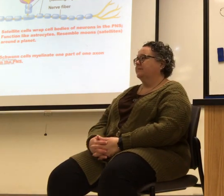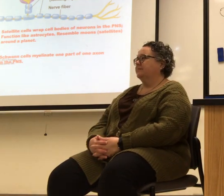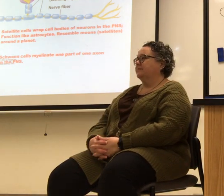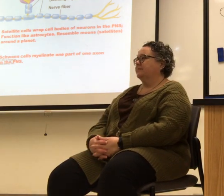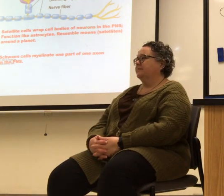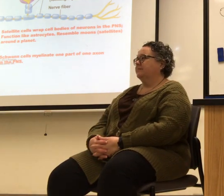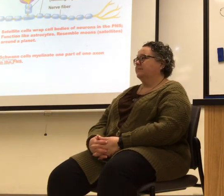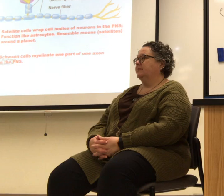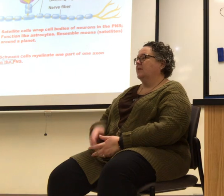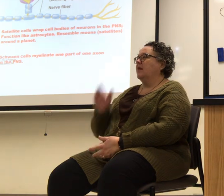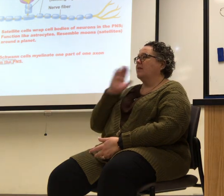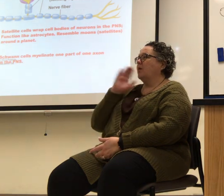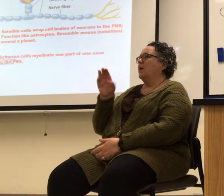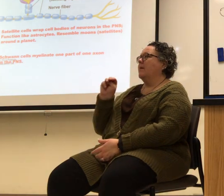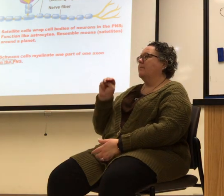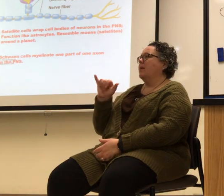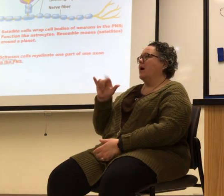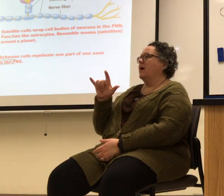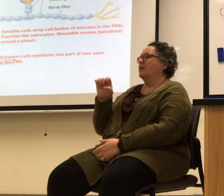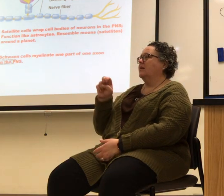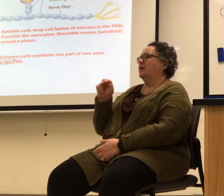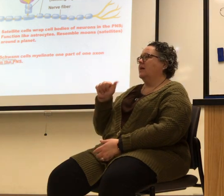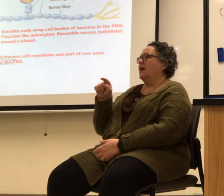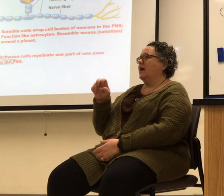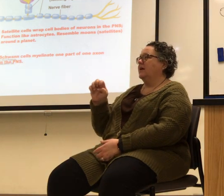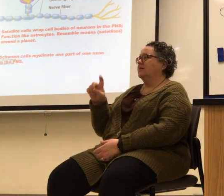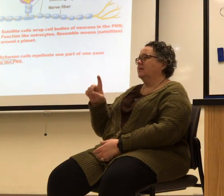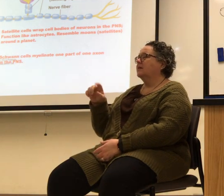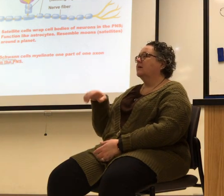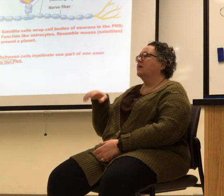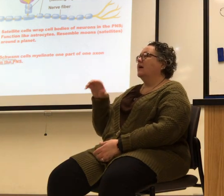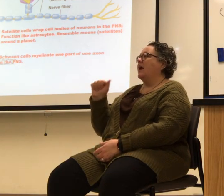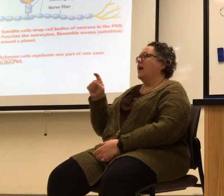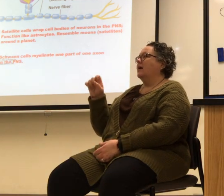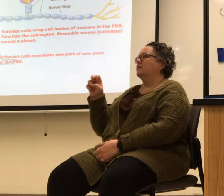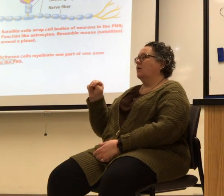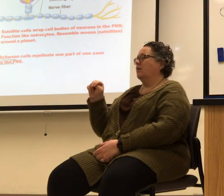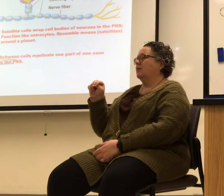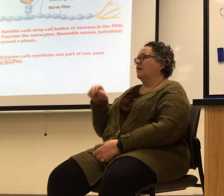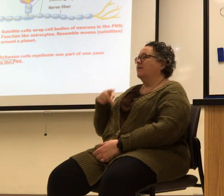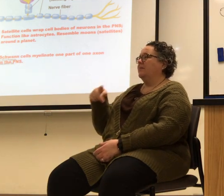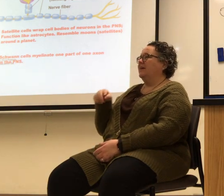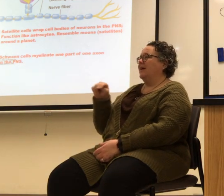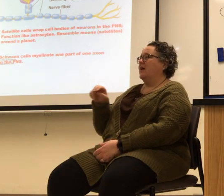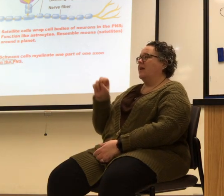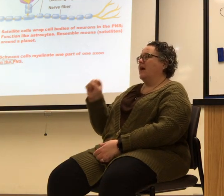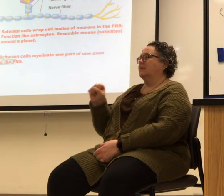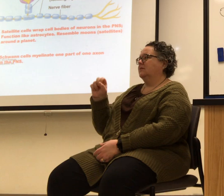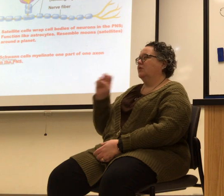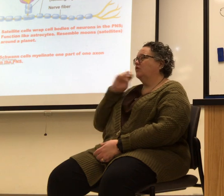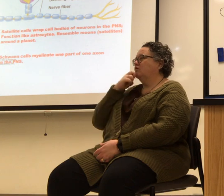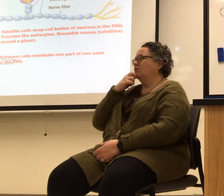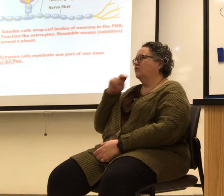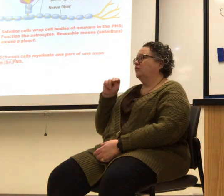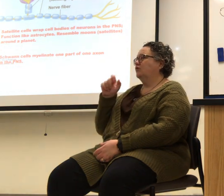They're going to myelinate the axons of PNS neurons.